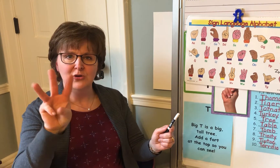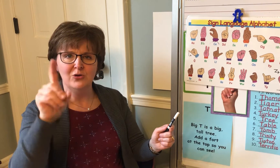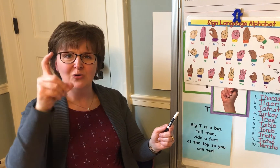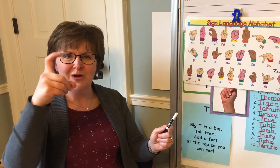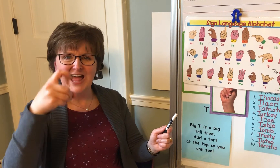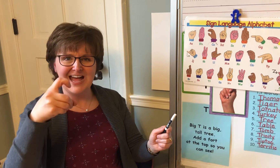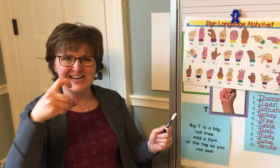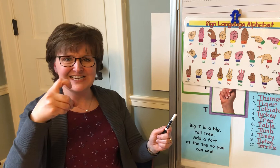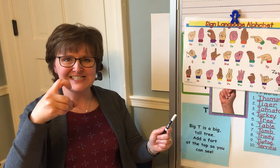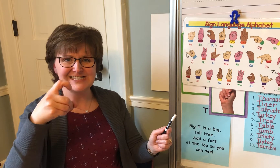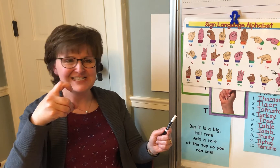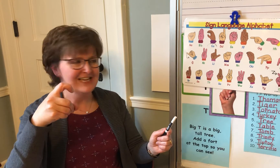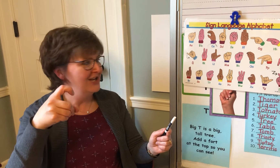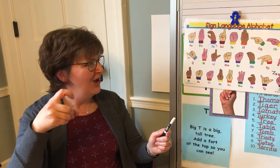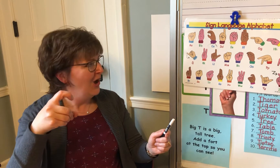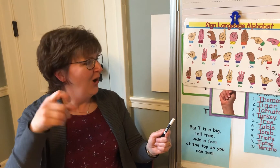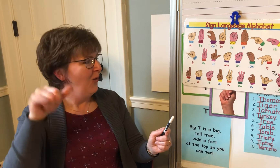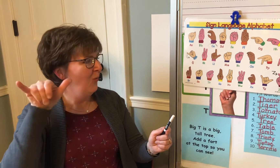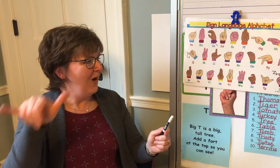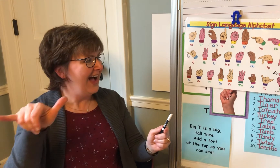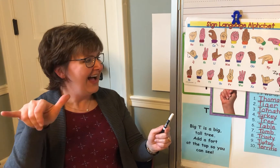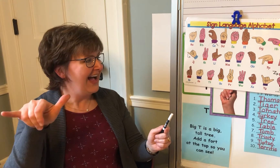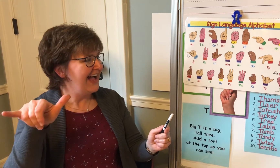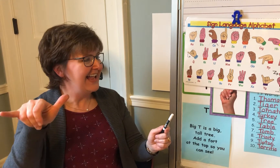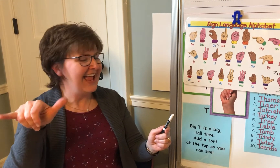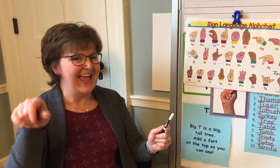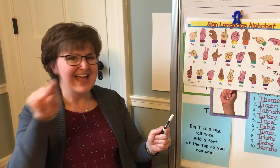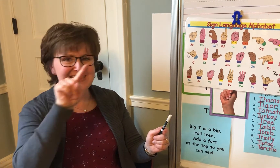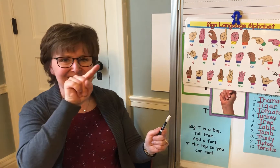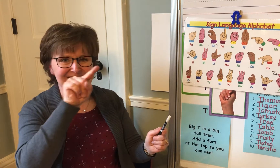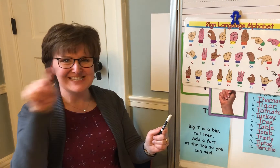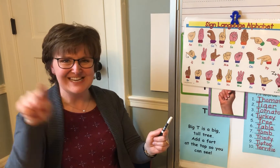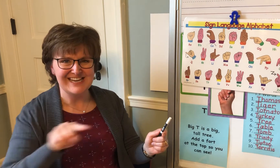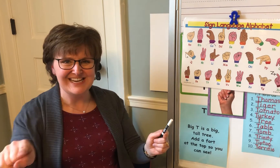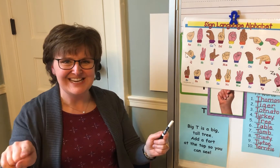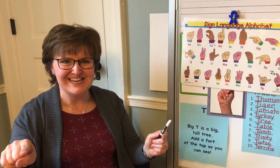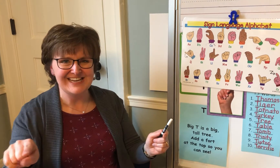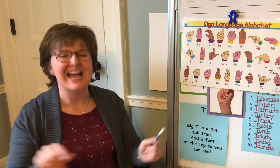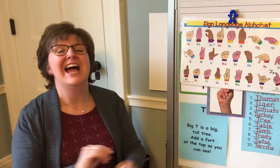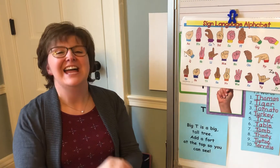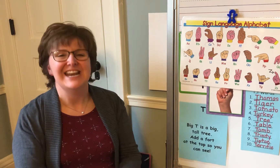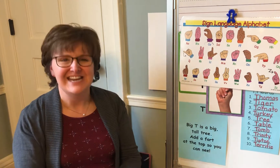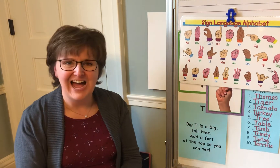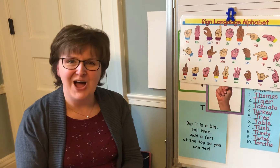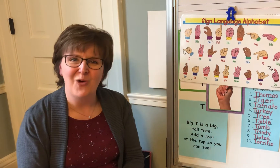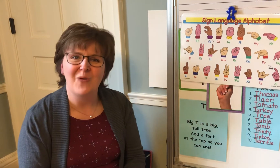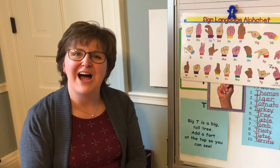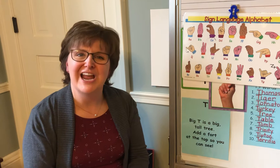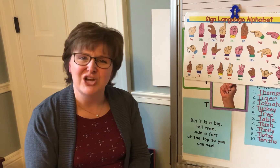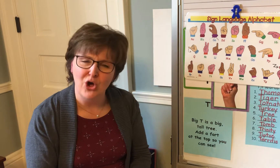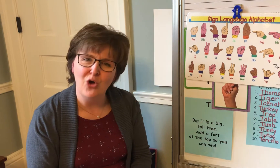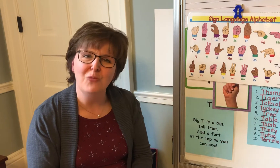W, X, Y, and Z. Now I know